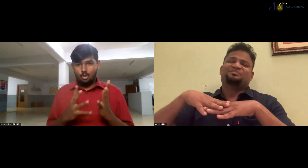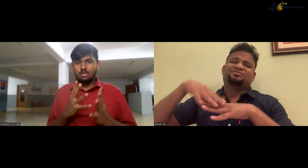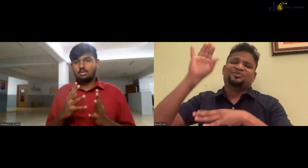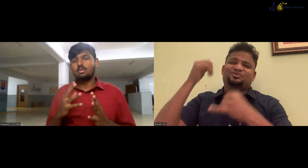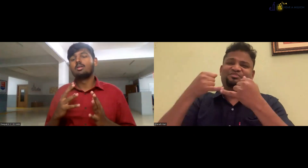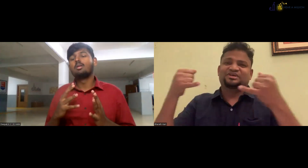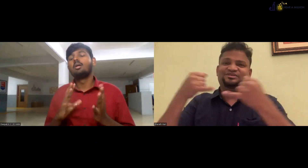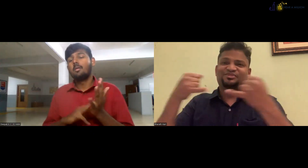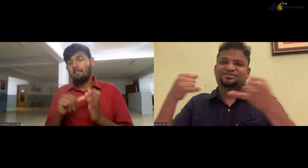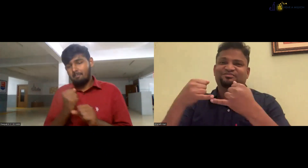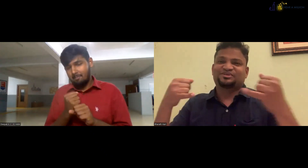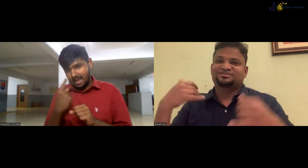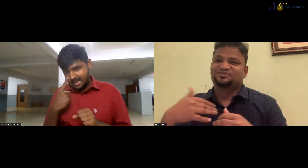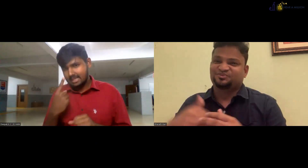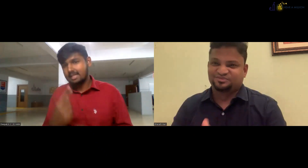warm,